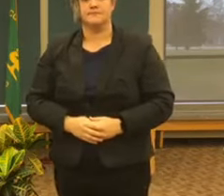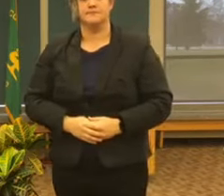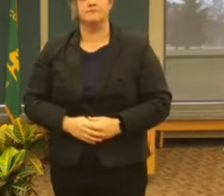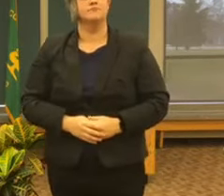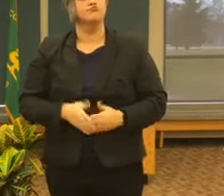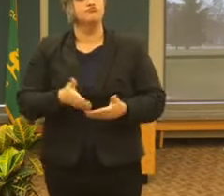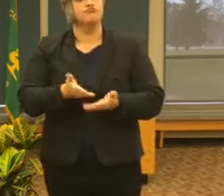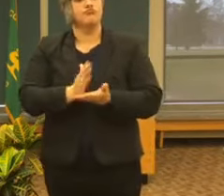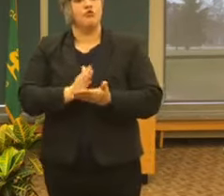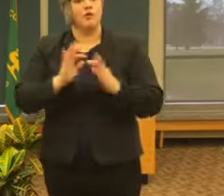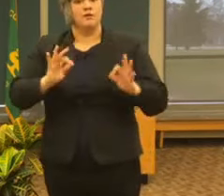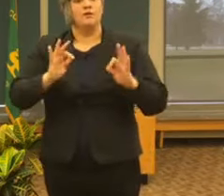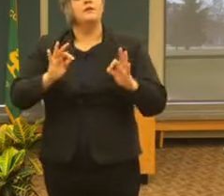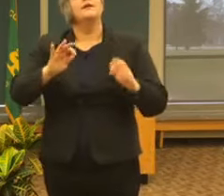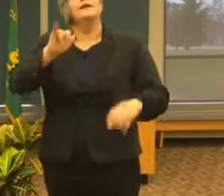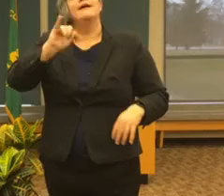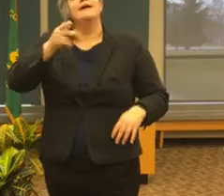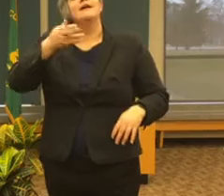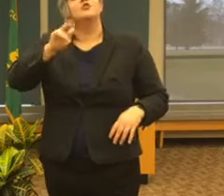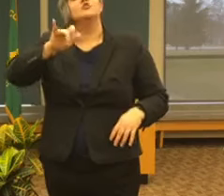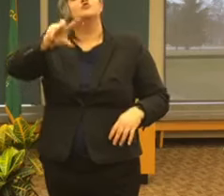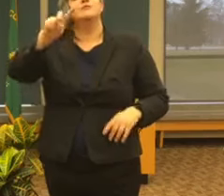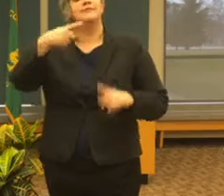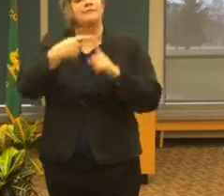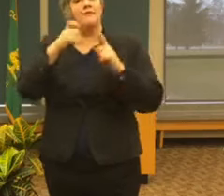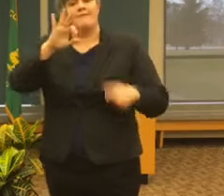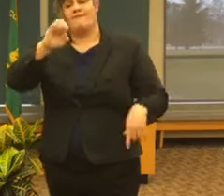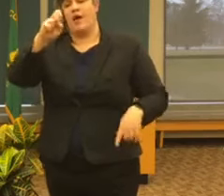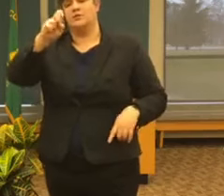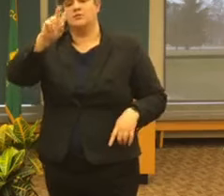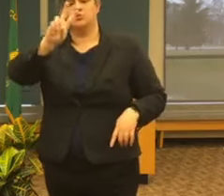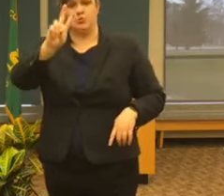All right. How about Ingrid from Fox 2?